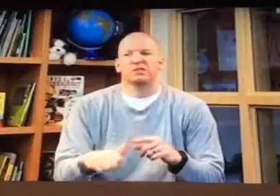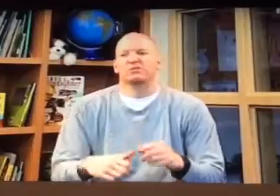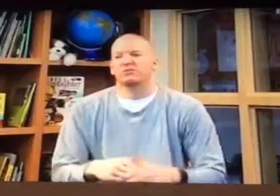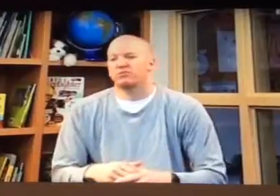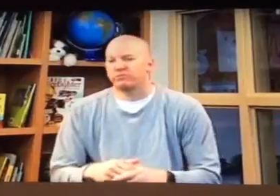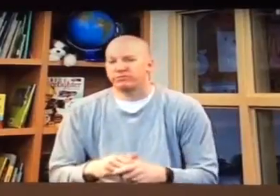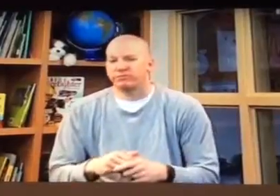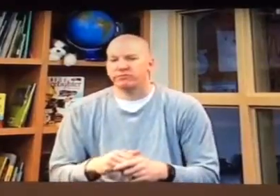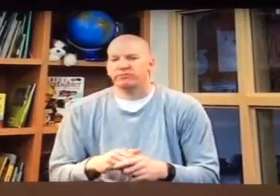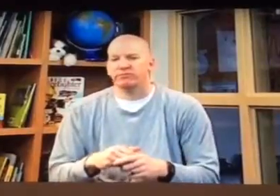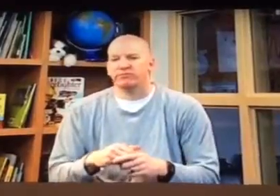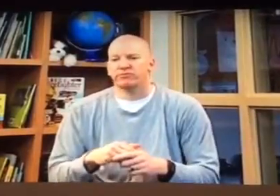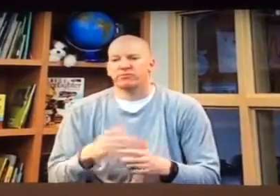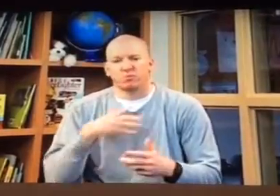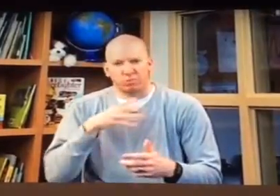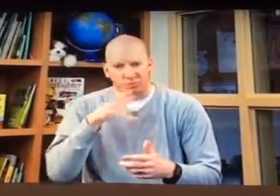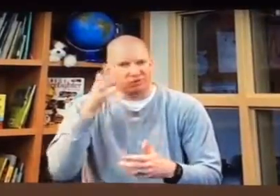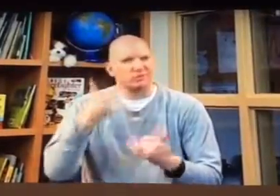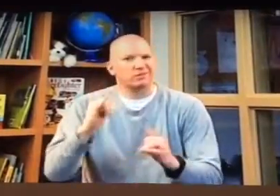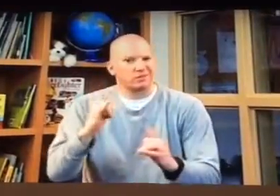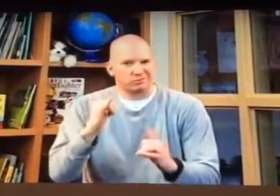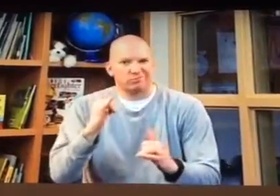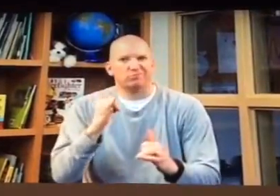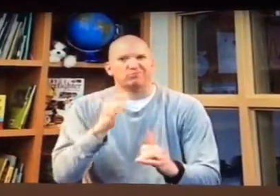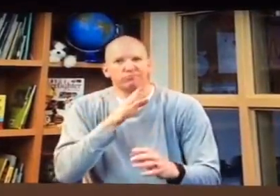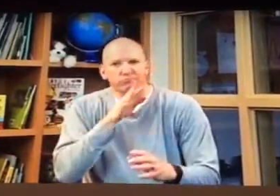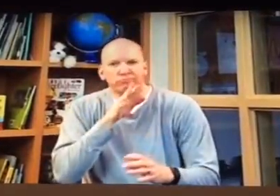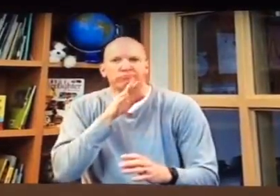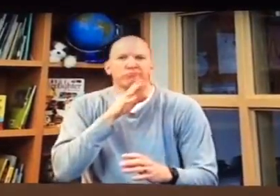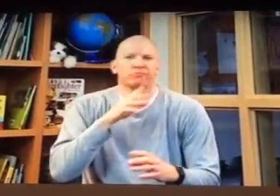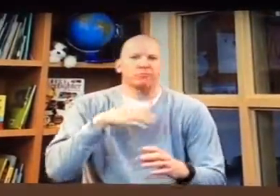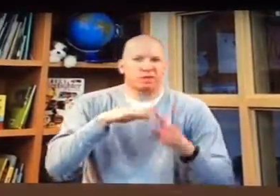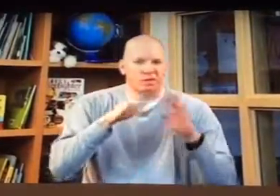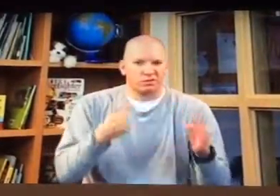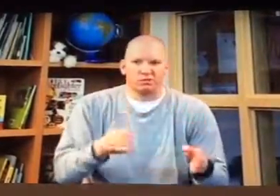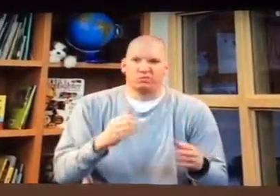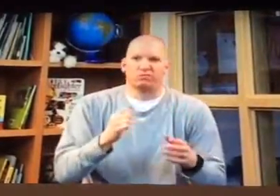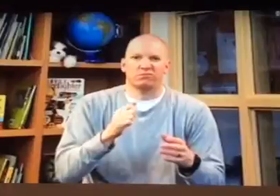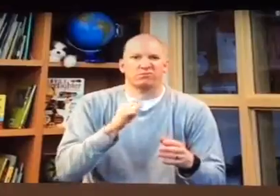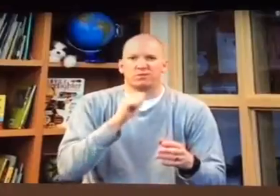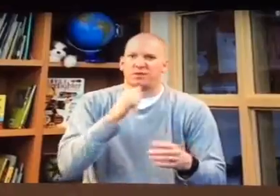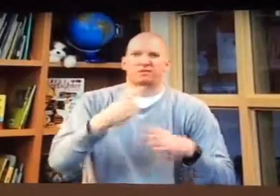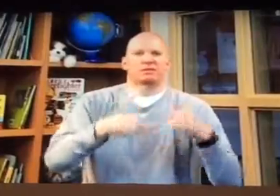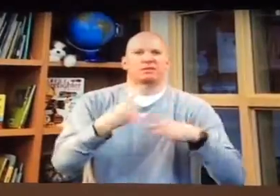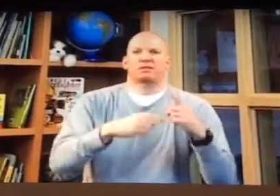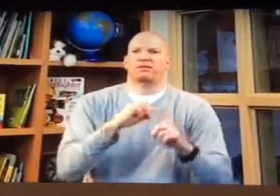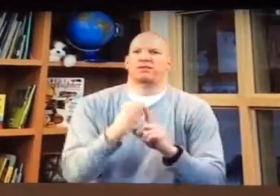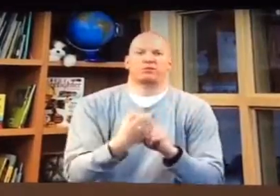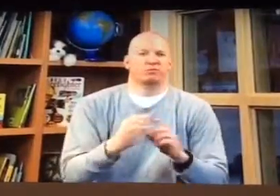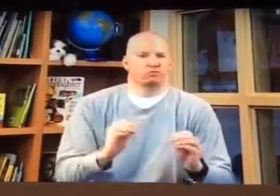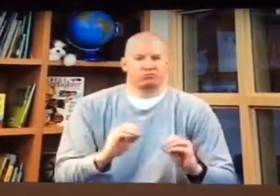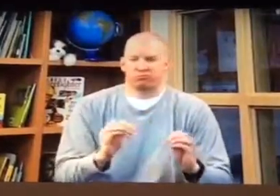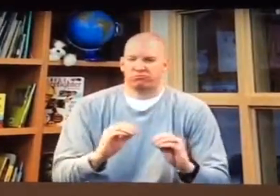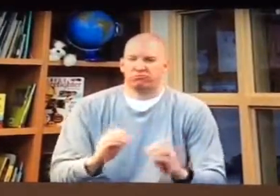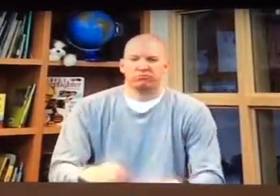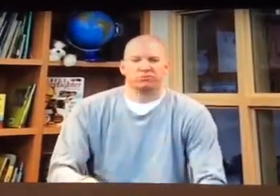And I was able to work through speech training, and my parents still talk in the house. They don't sign.